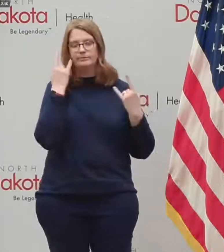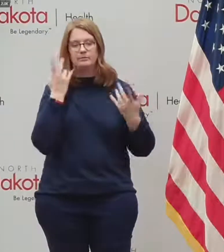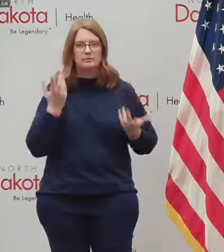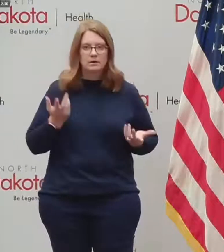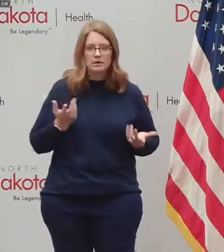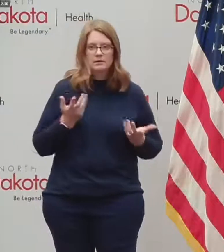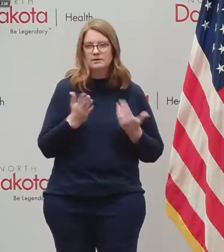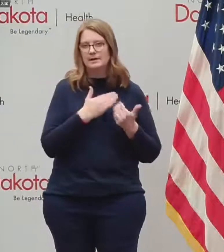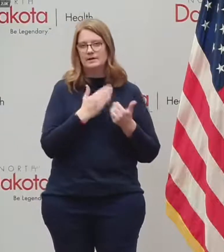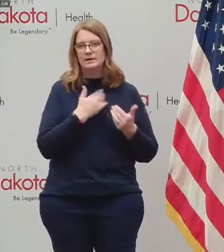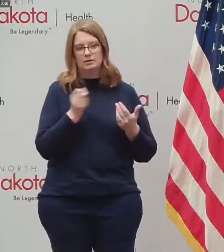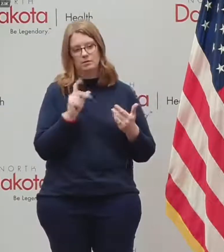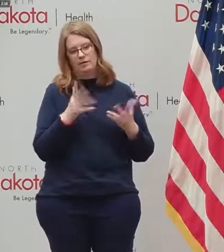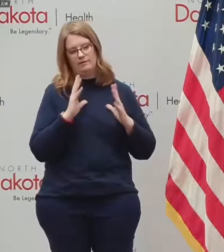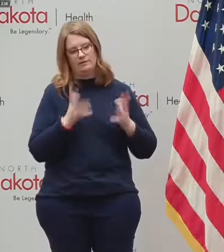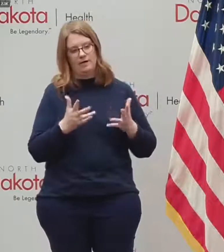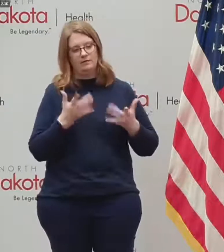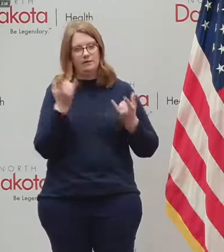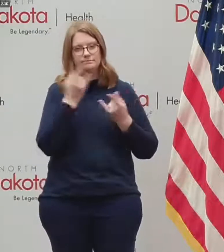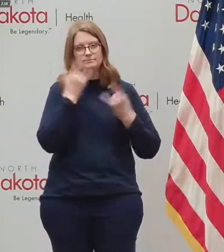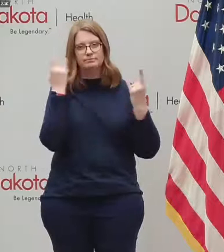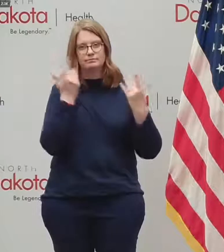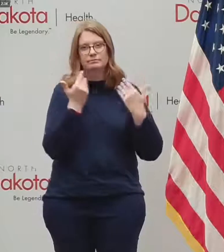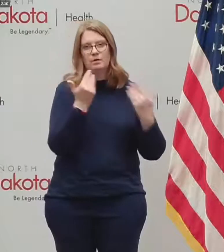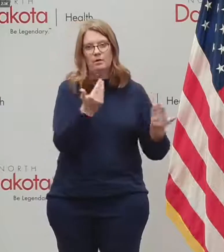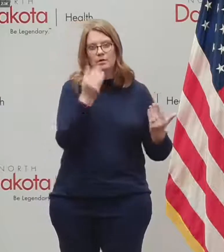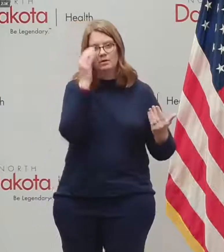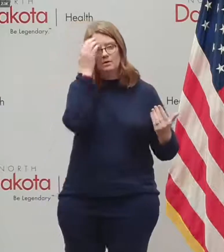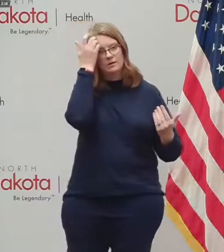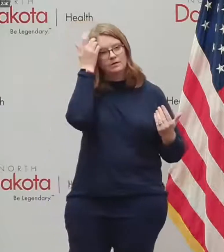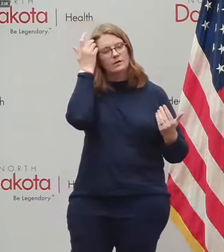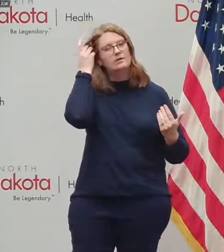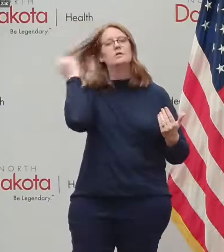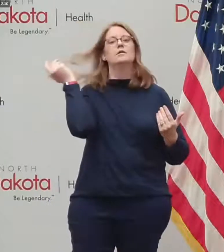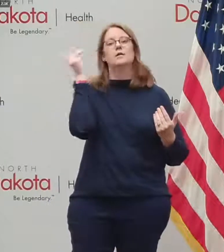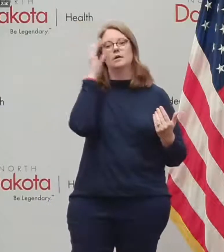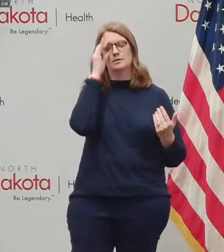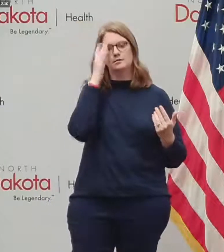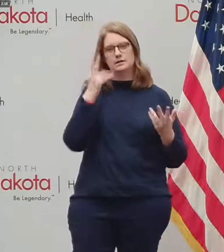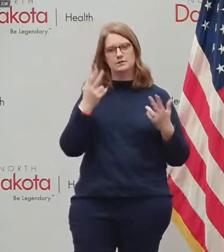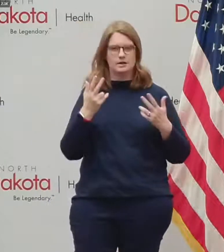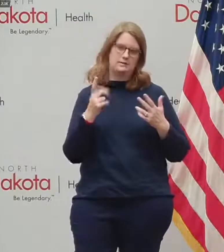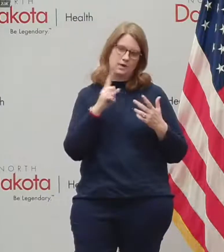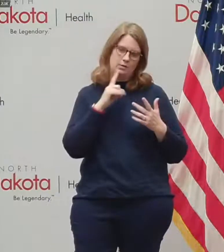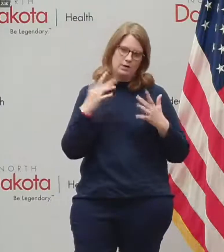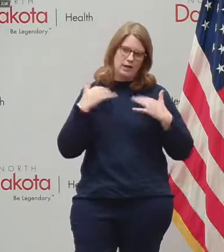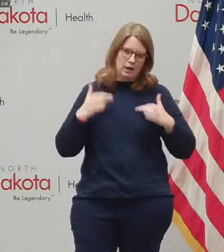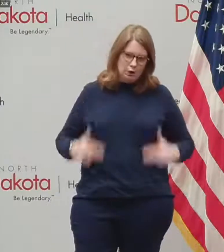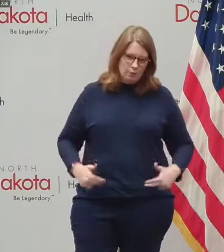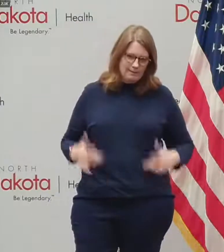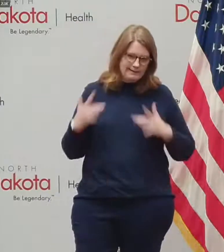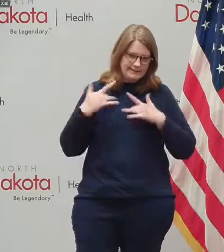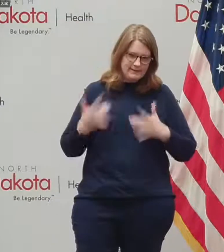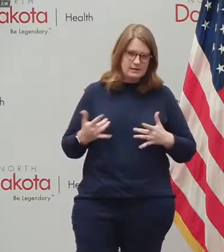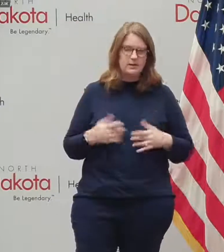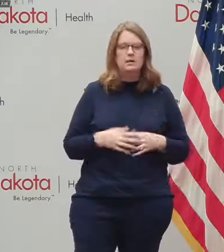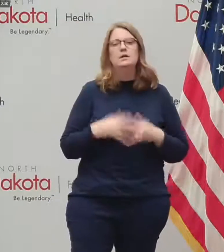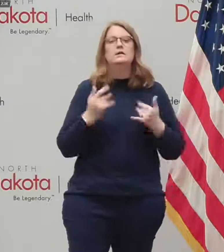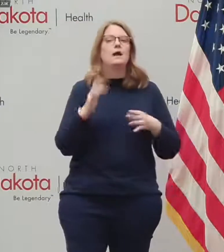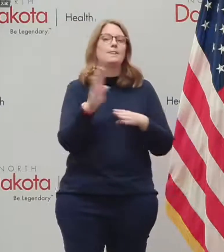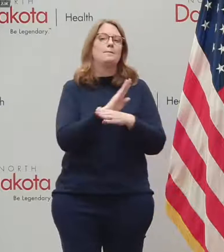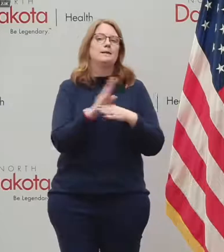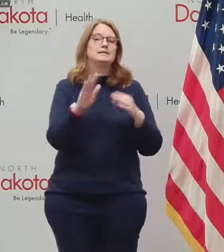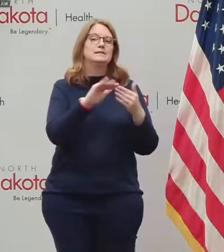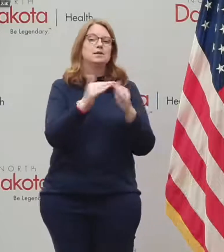pretty easy to say, hey, I better go with the majority. That's kind of a human nature thing. I think that in the business community, people